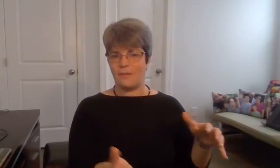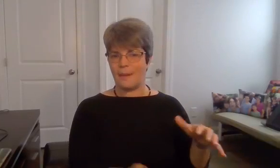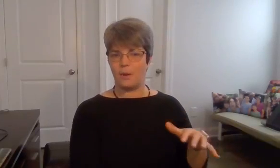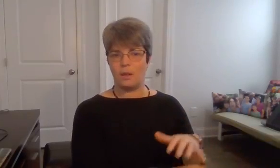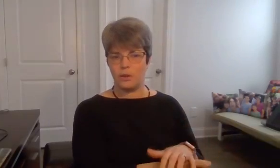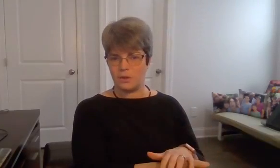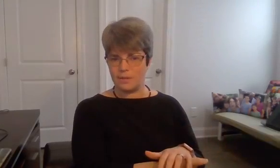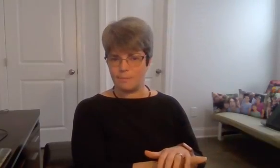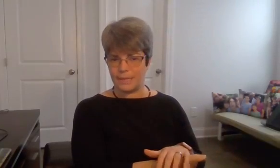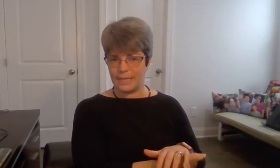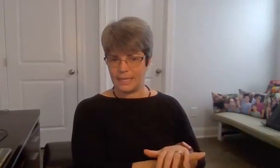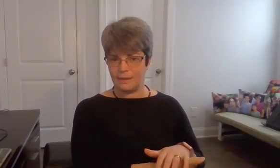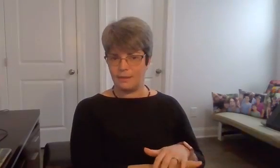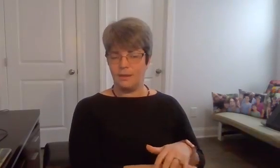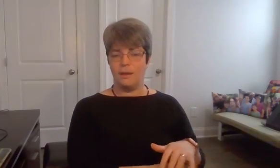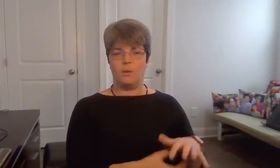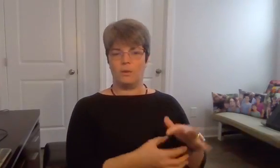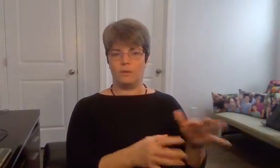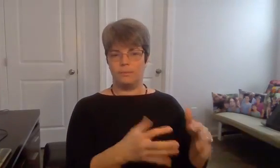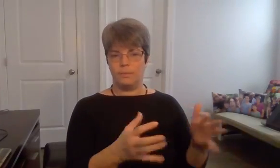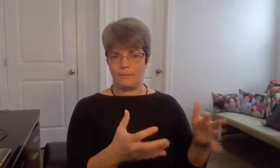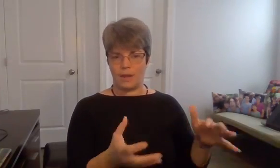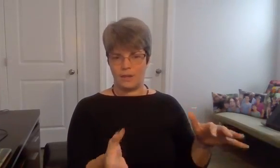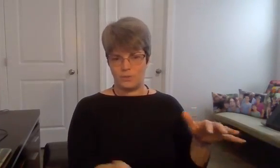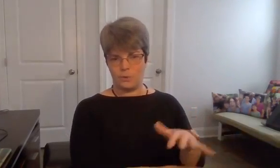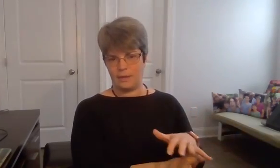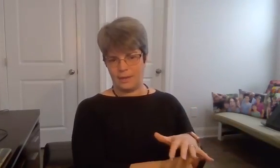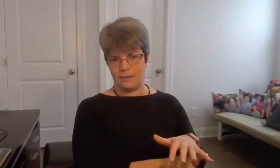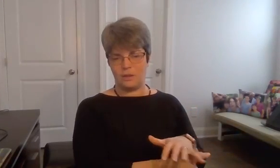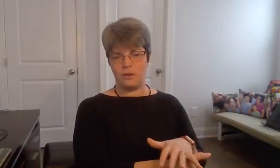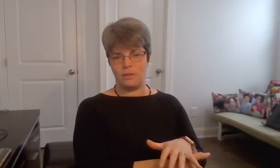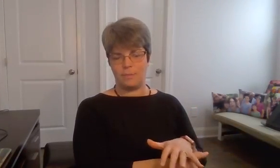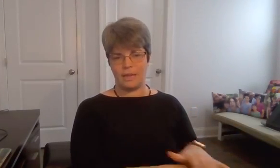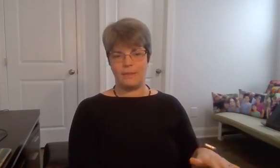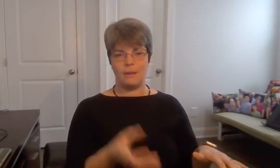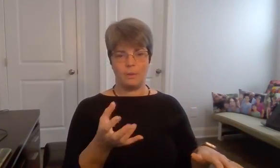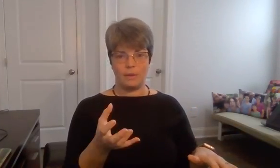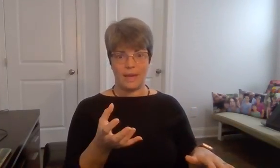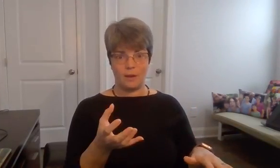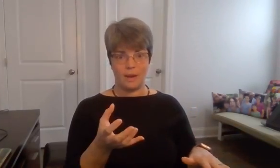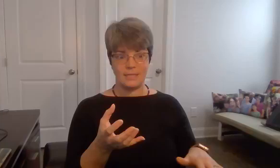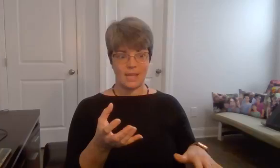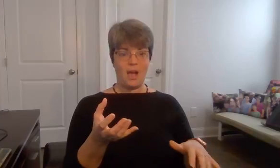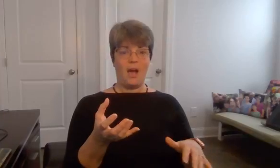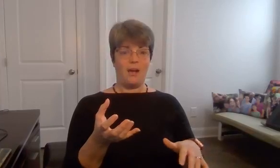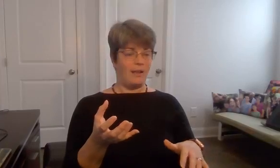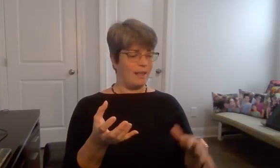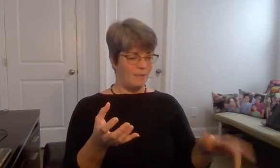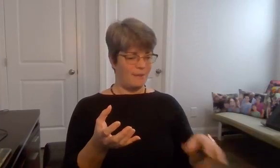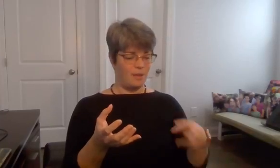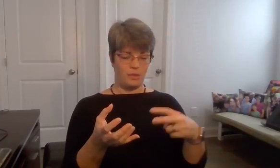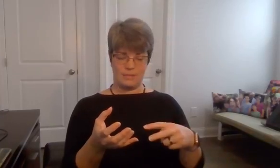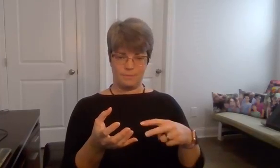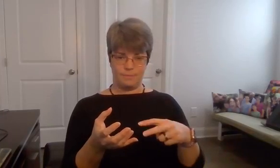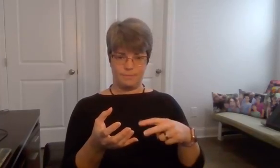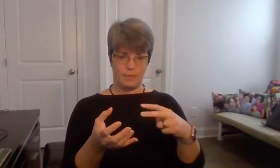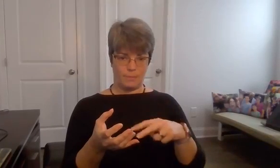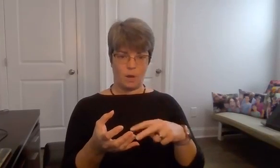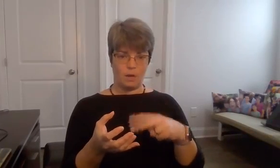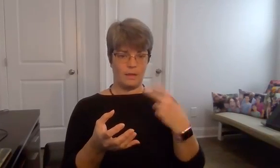that ball underneath a blanket, or whatever, hide a toy, anything underneath a blanket, and then pull it out and say, oh, and the baby looks at the ball and then